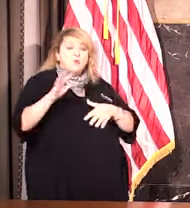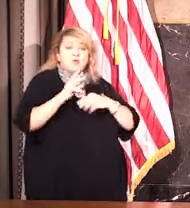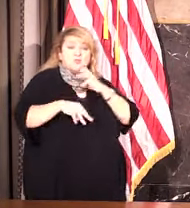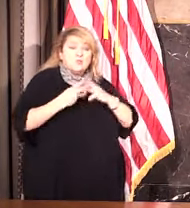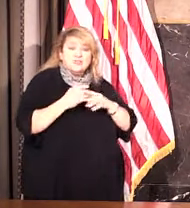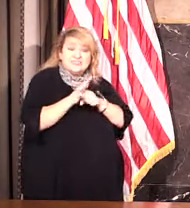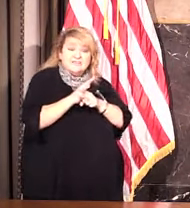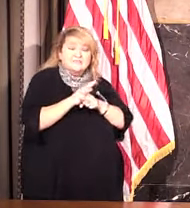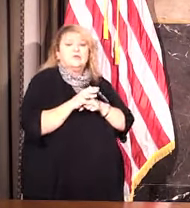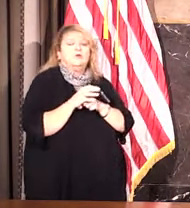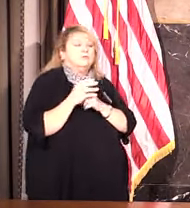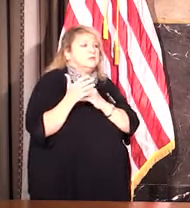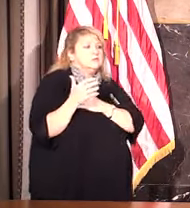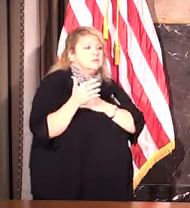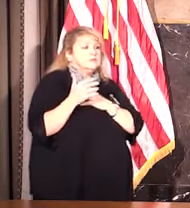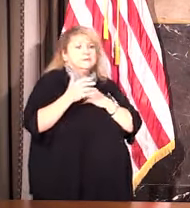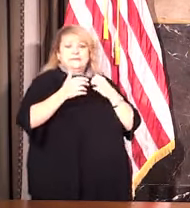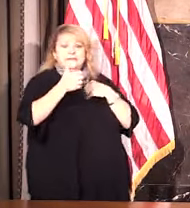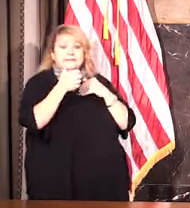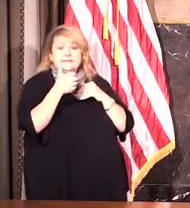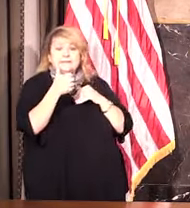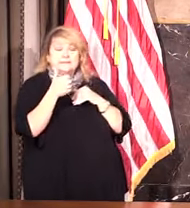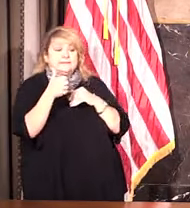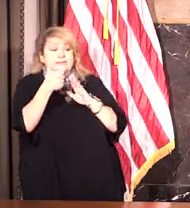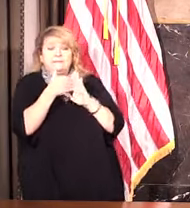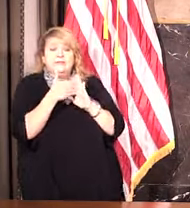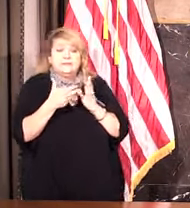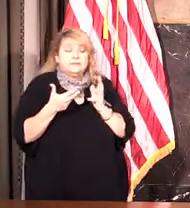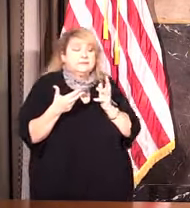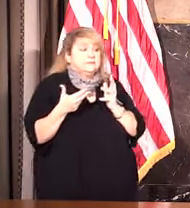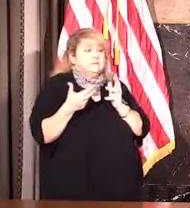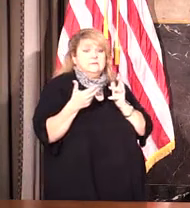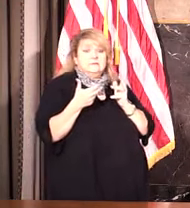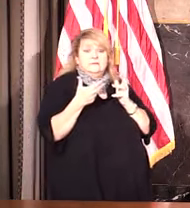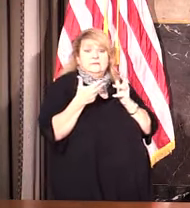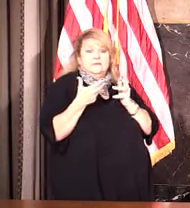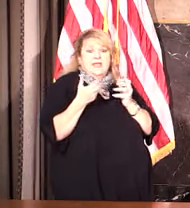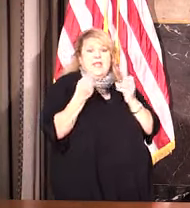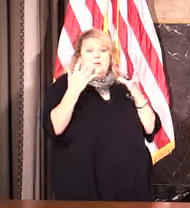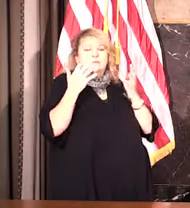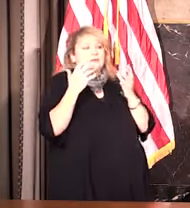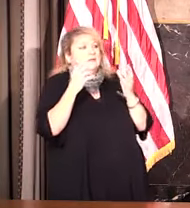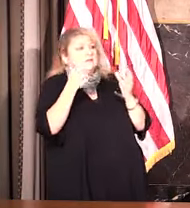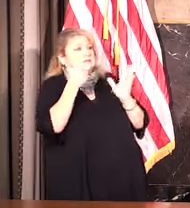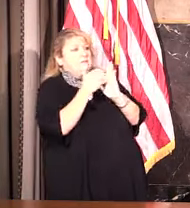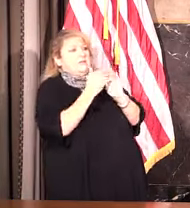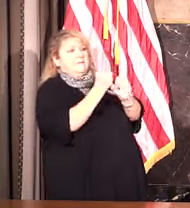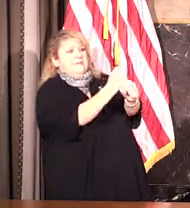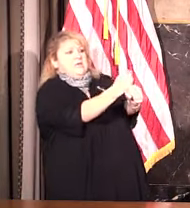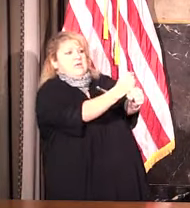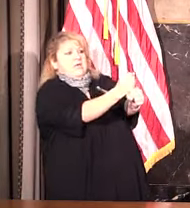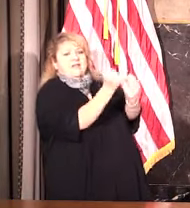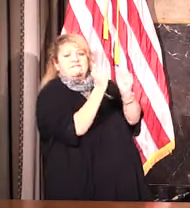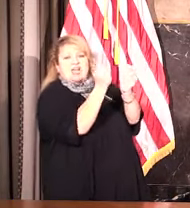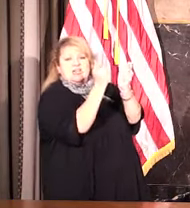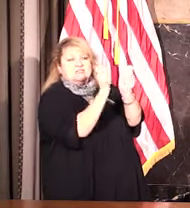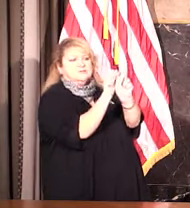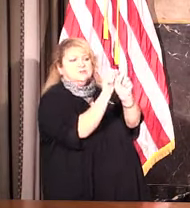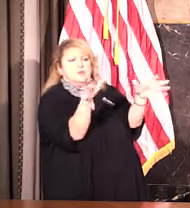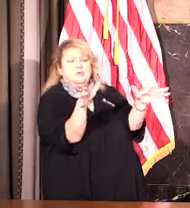of doses. And some part of that will come to Louisiana. So I do want people to understand